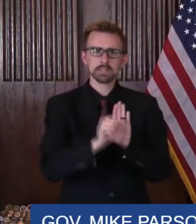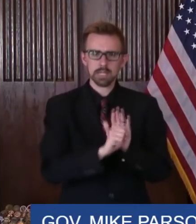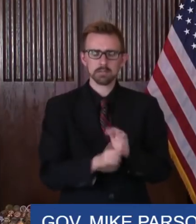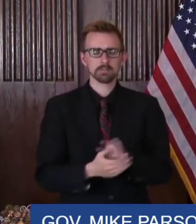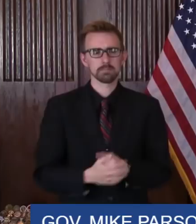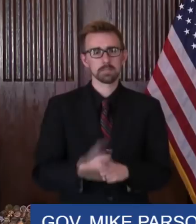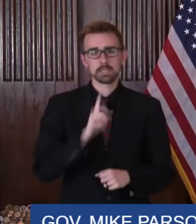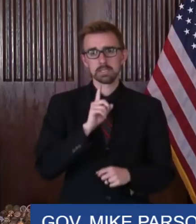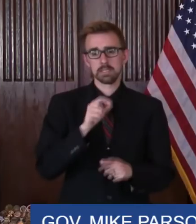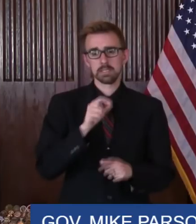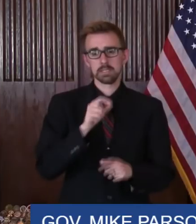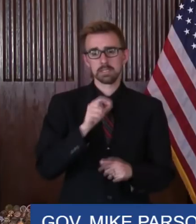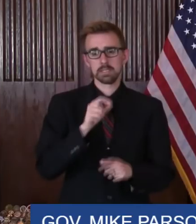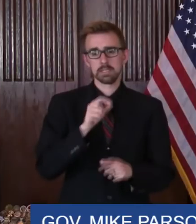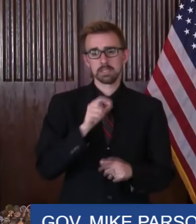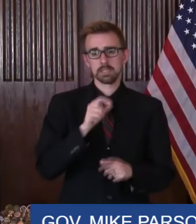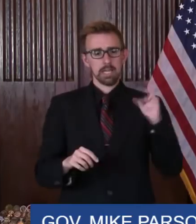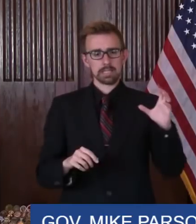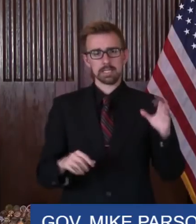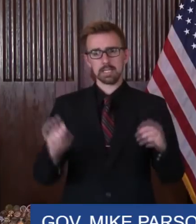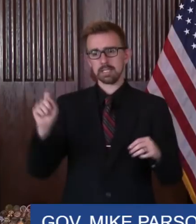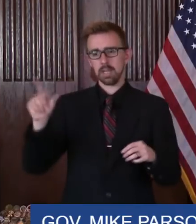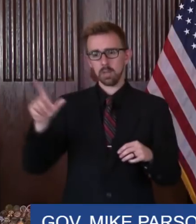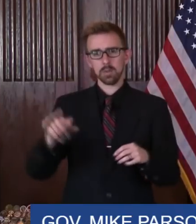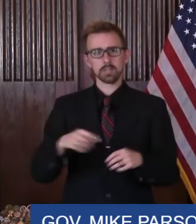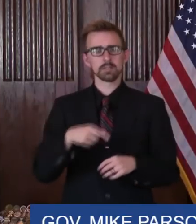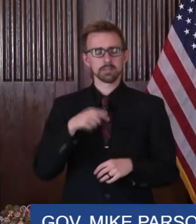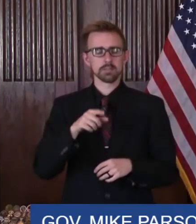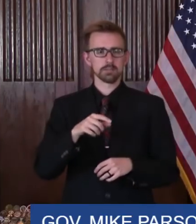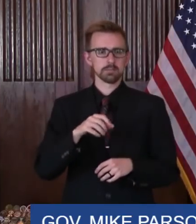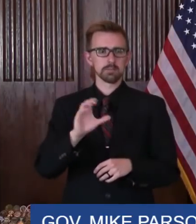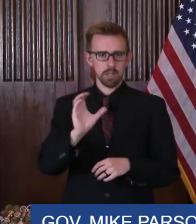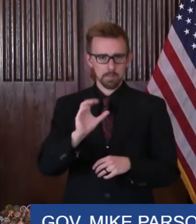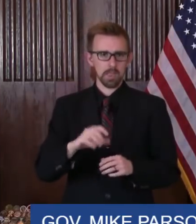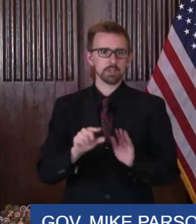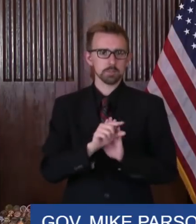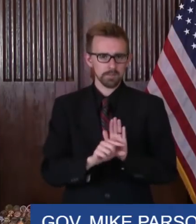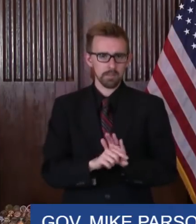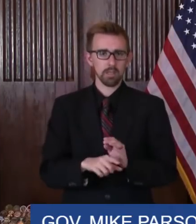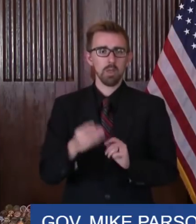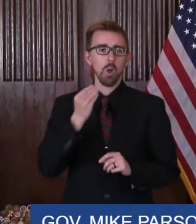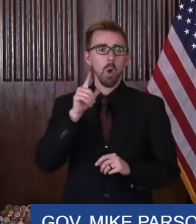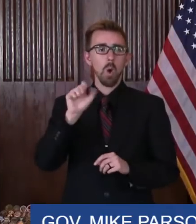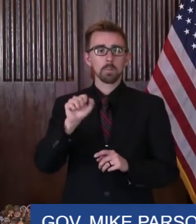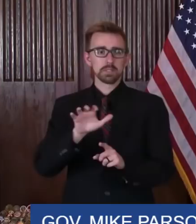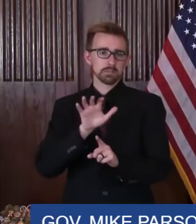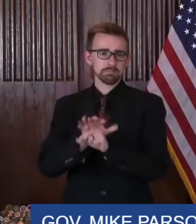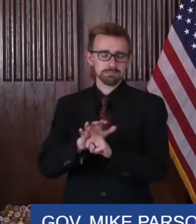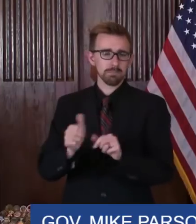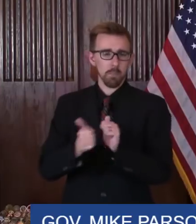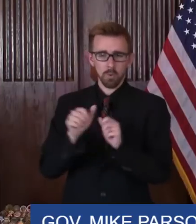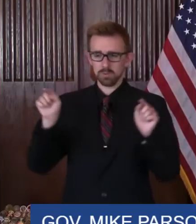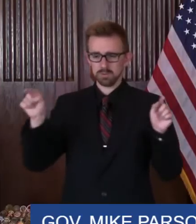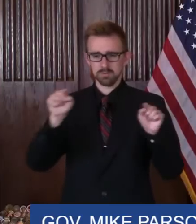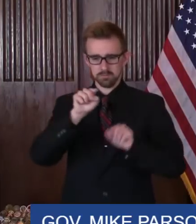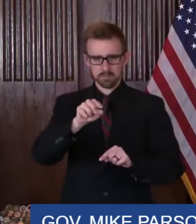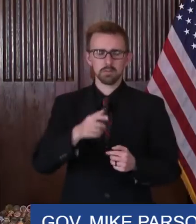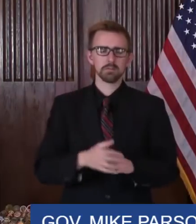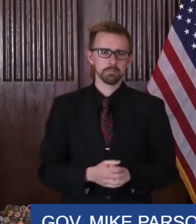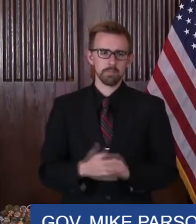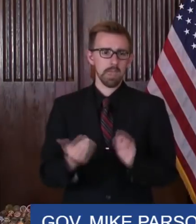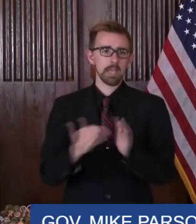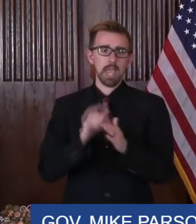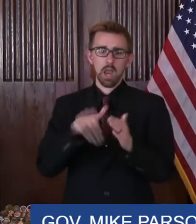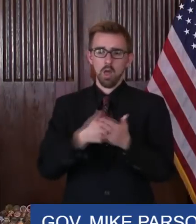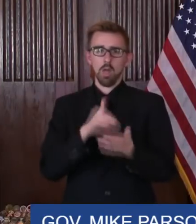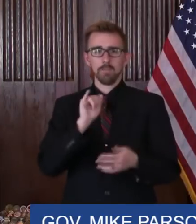to, especially St. Louis, Kansas City, Columbia, Springfield, the ones where probably the homeless population is the most. And I'm telling you, all of